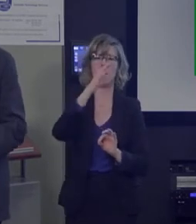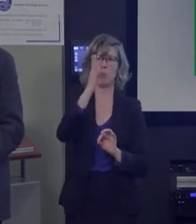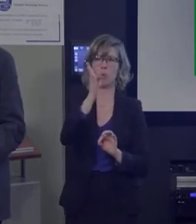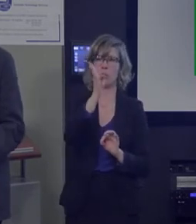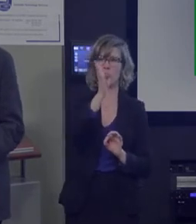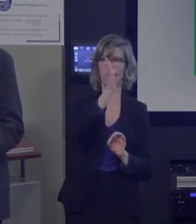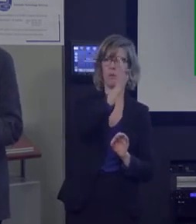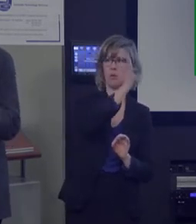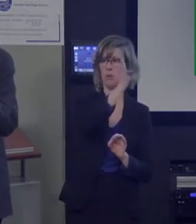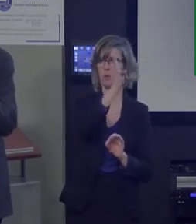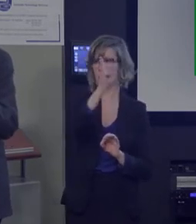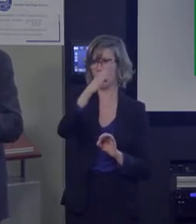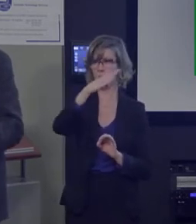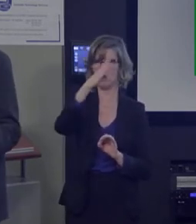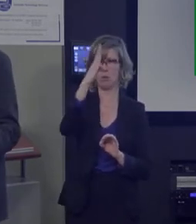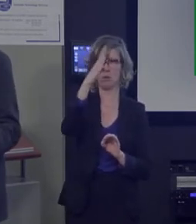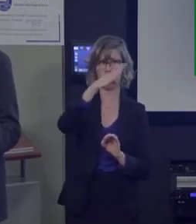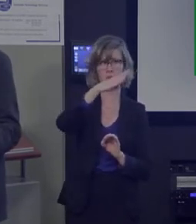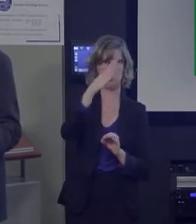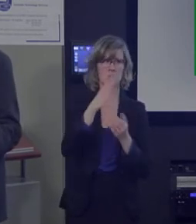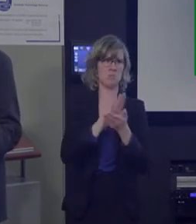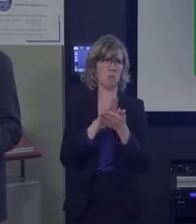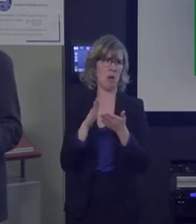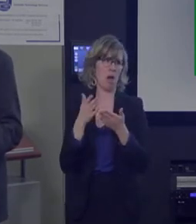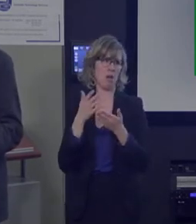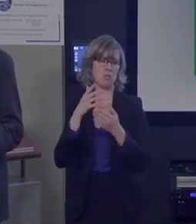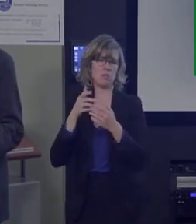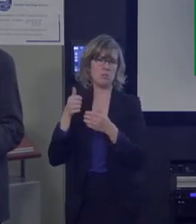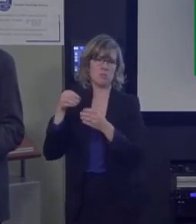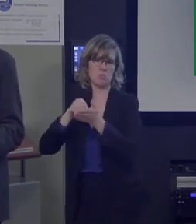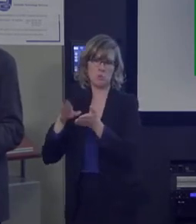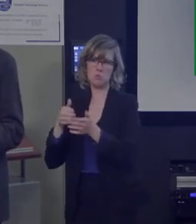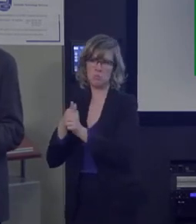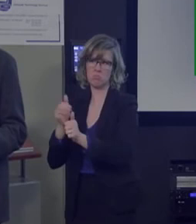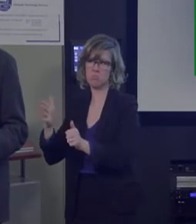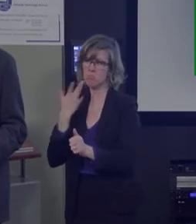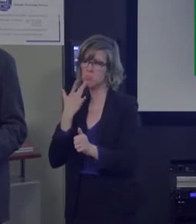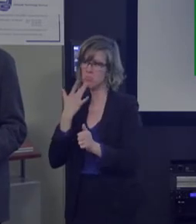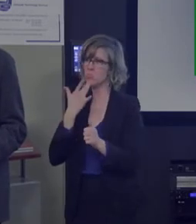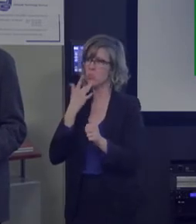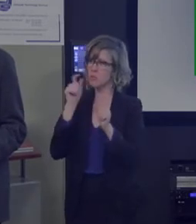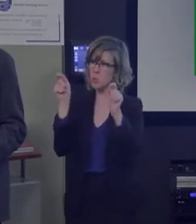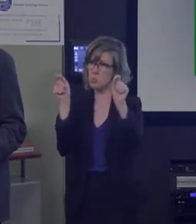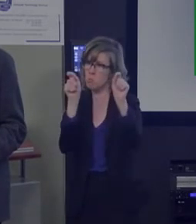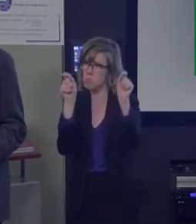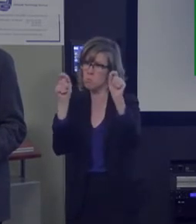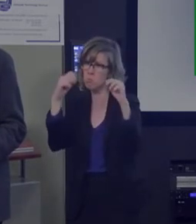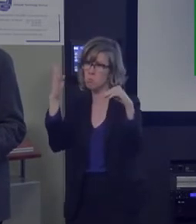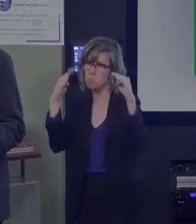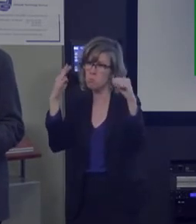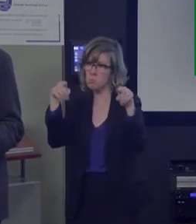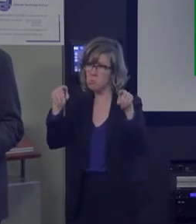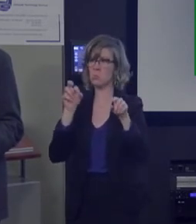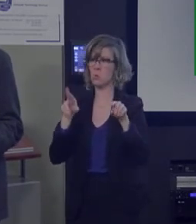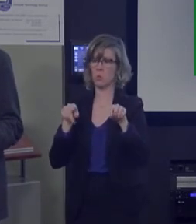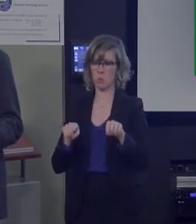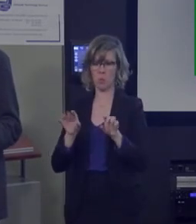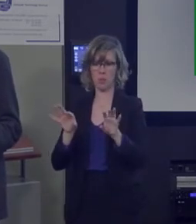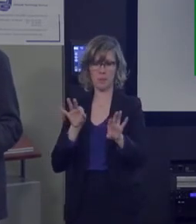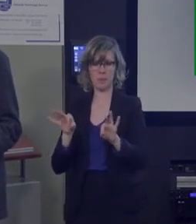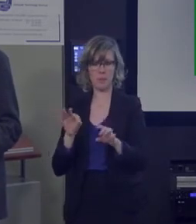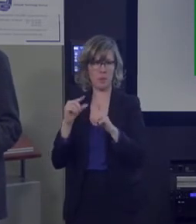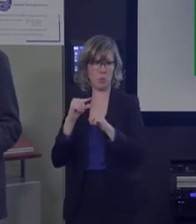either kind of a visual or a text-based representation, depending on what they're comfortable with. Then when they